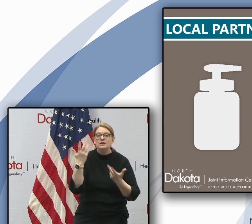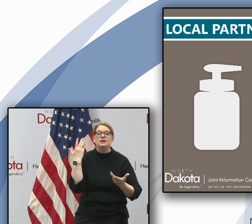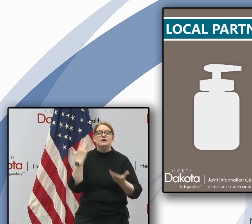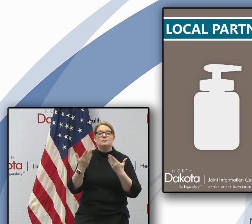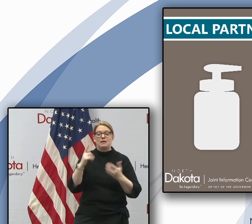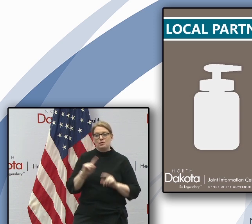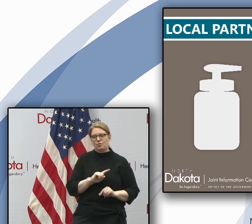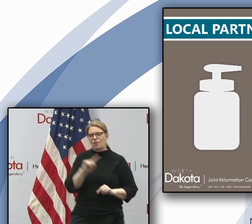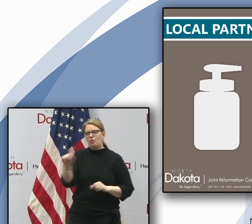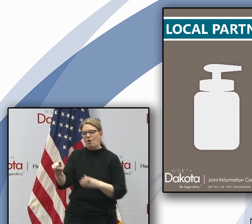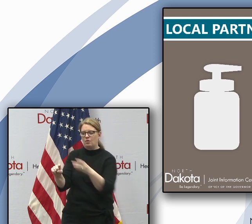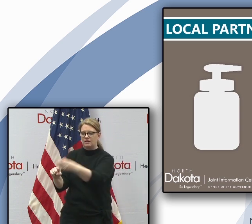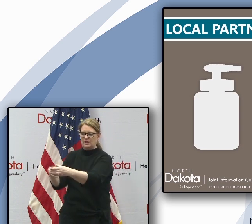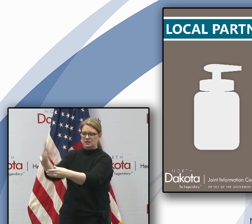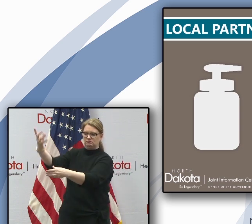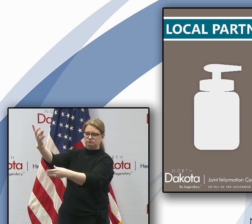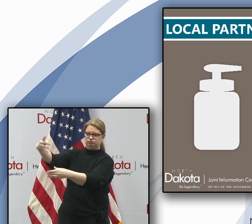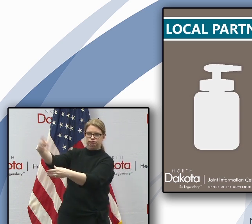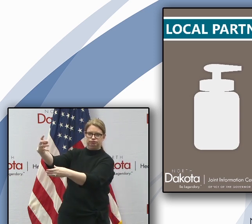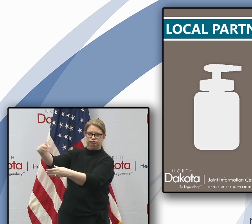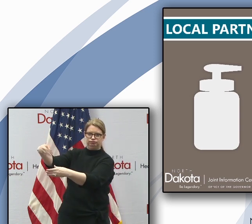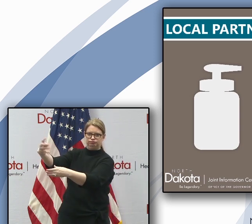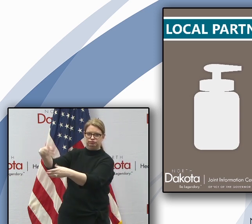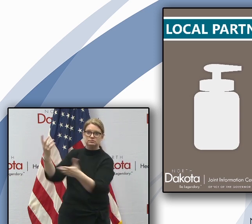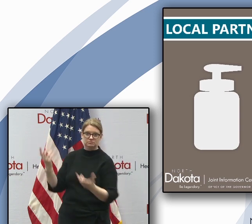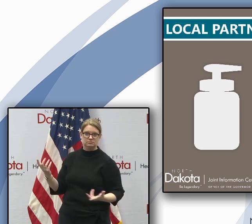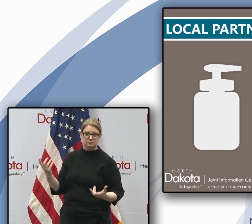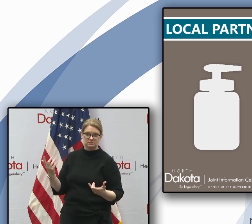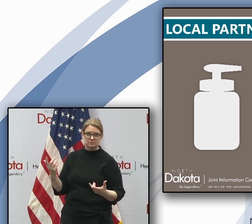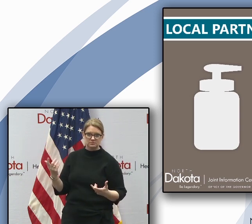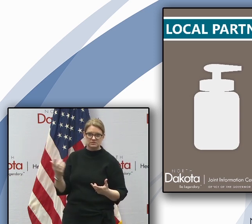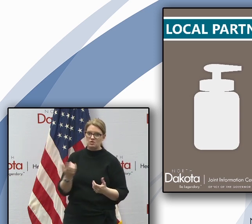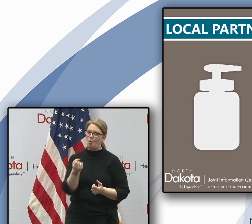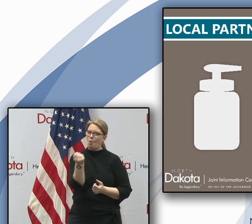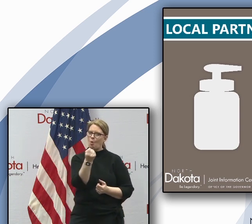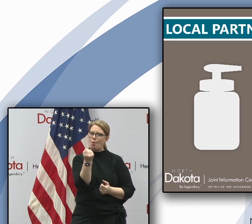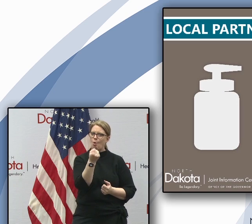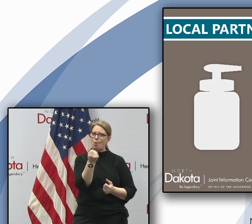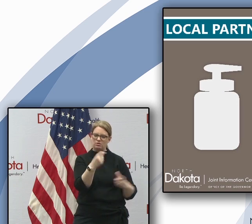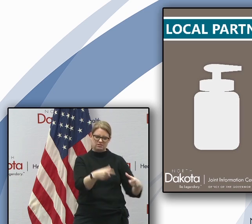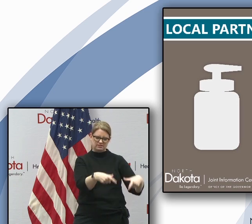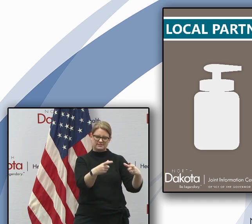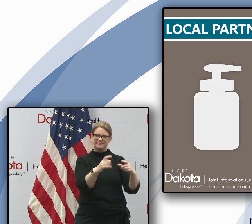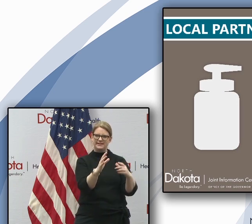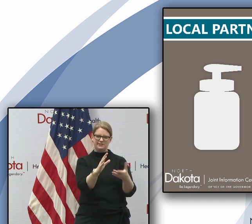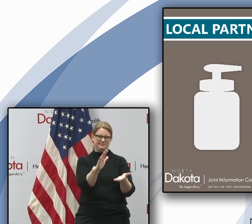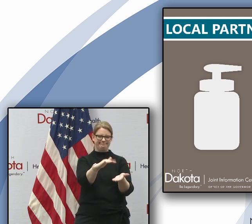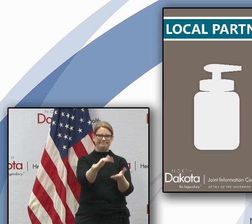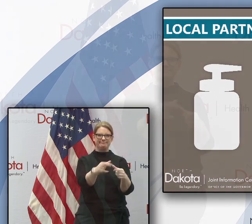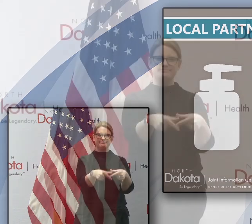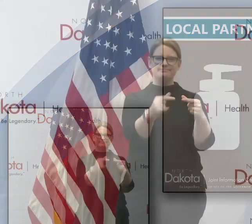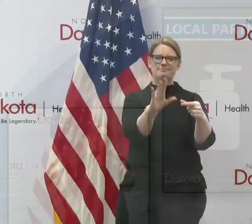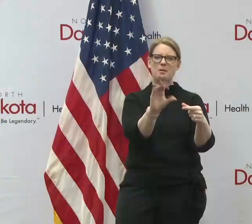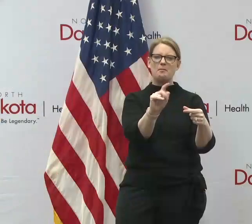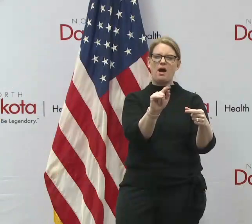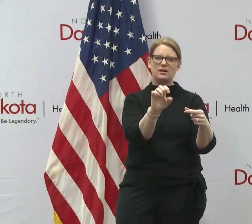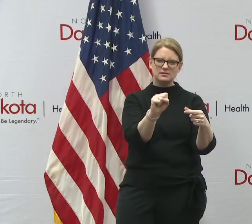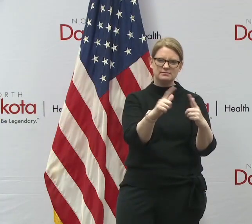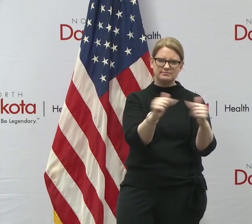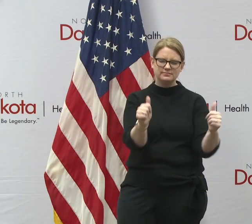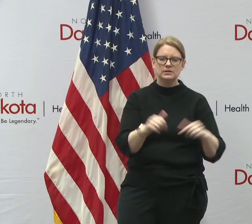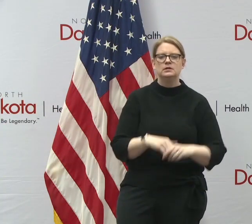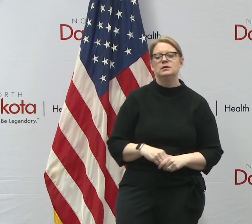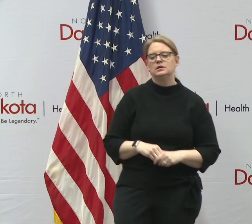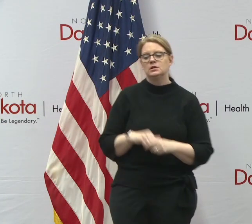to refill those, because we'll have hand sanitizer, but hang on to your little dispenser devices. Next